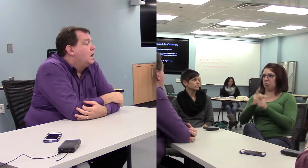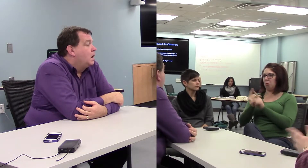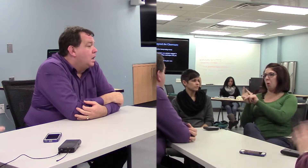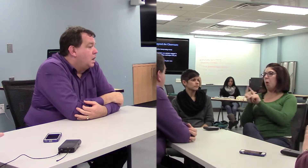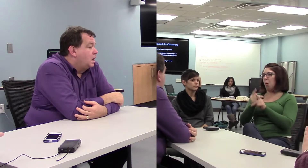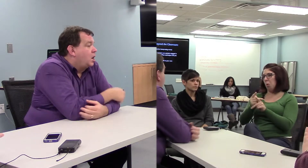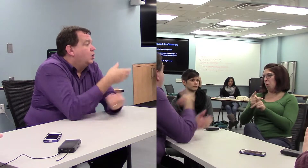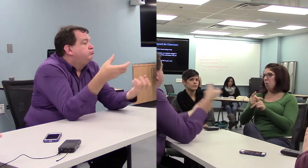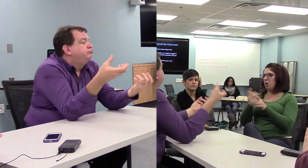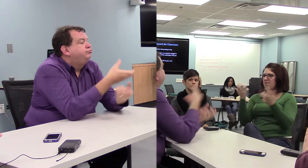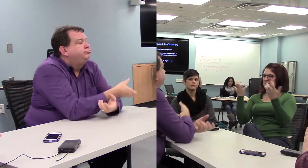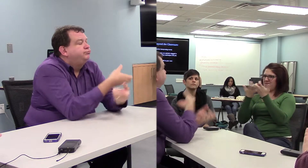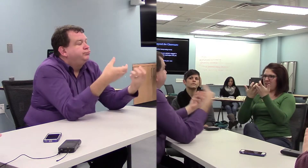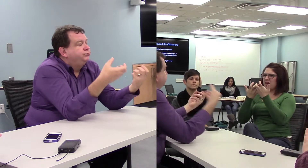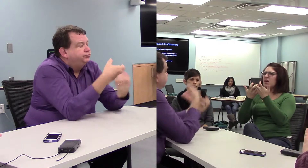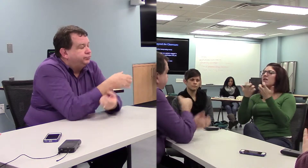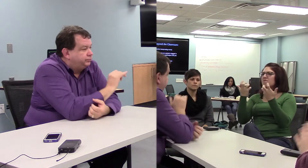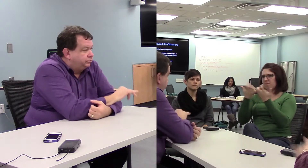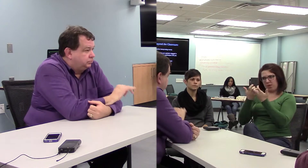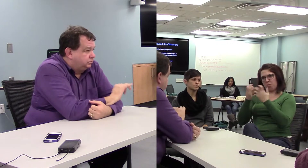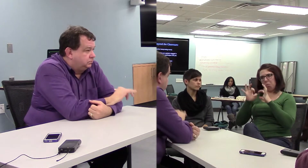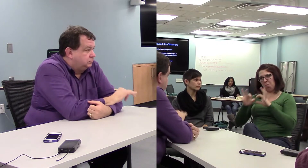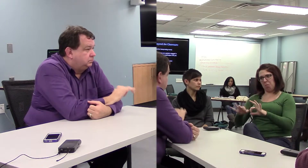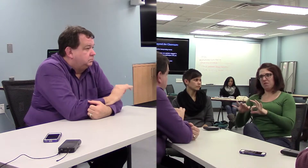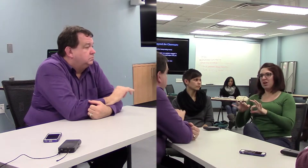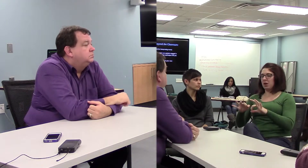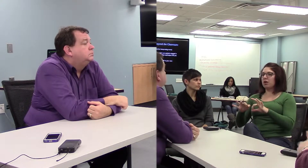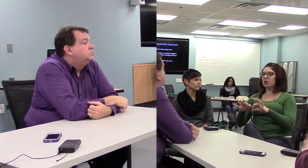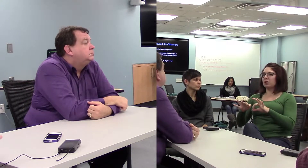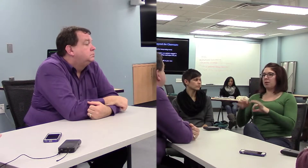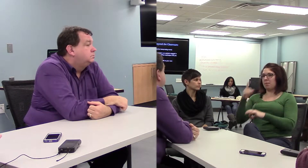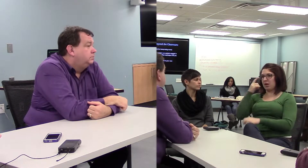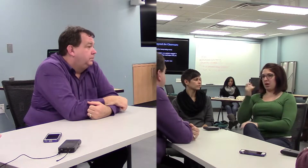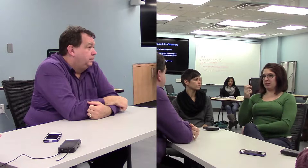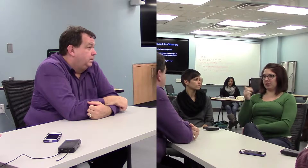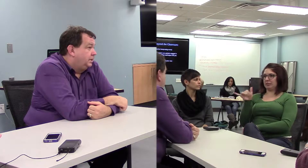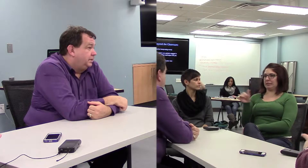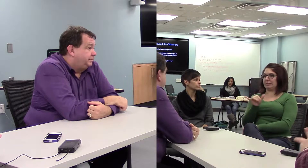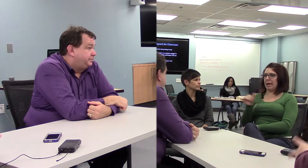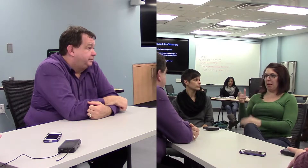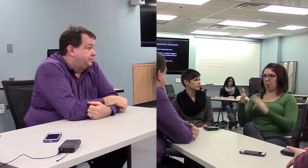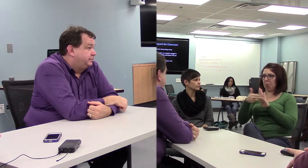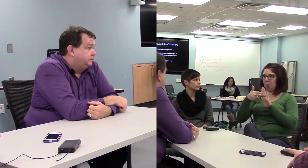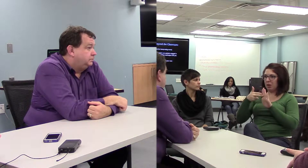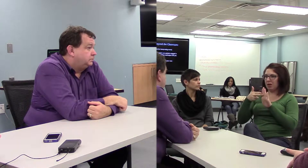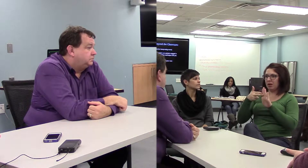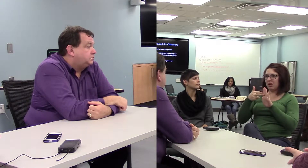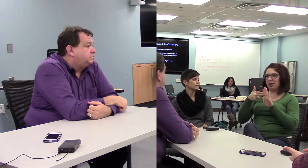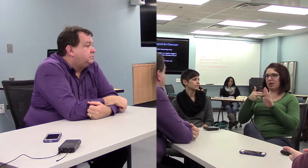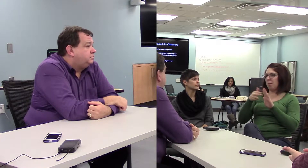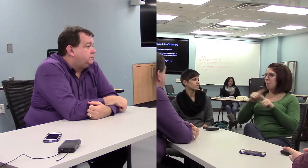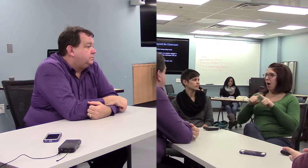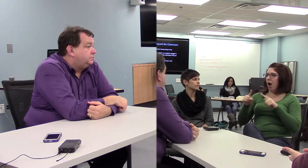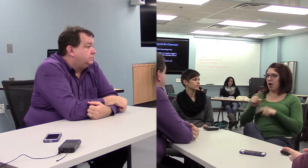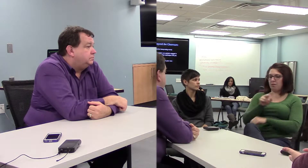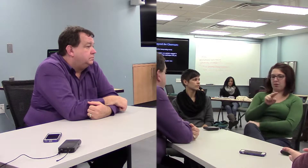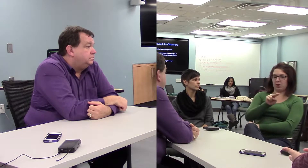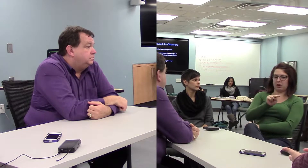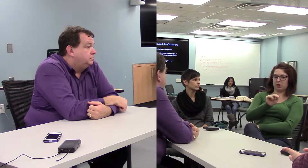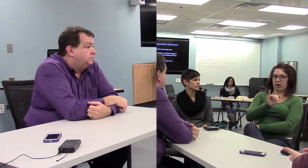fit because they're both Canon cameras. But if I wanted to borrow a lens from someone with a Nikon camera, it wouldn't fit on my camera.